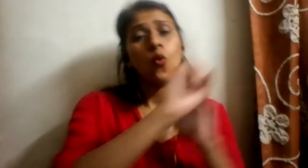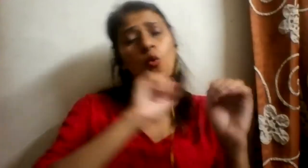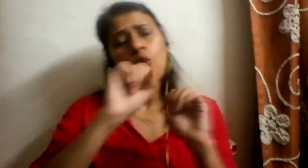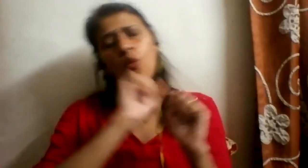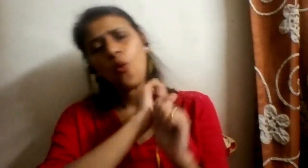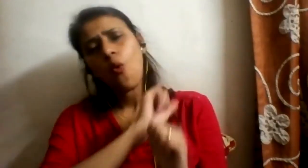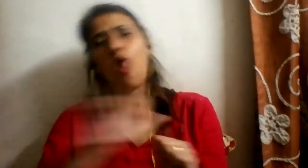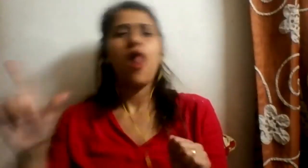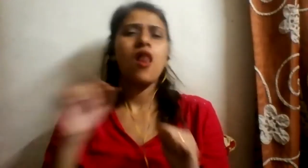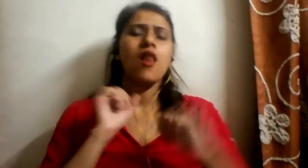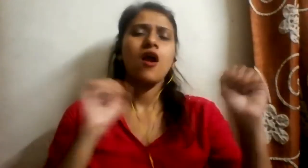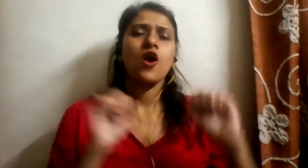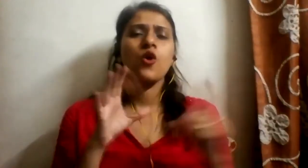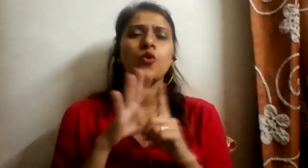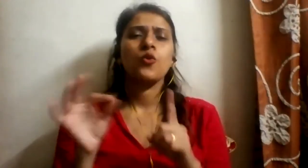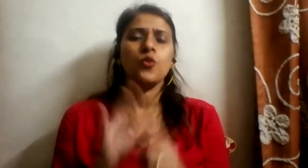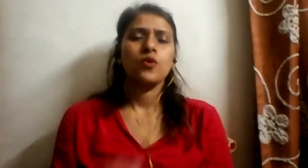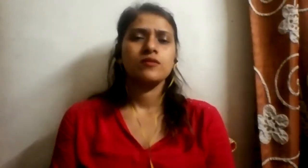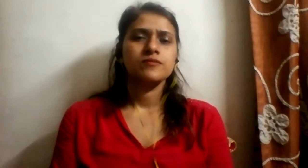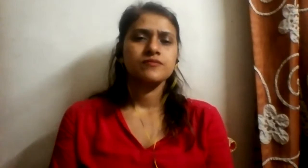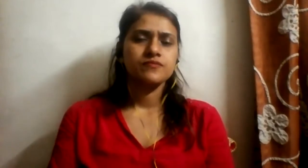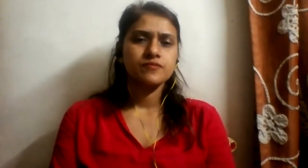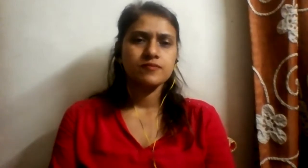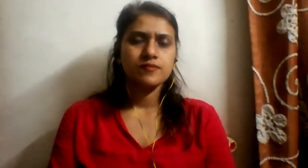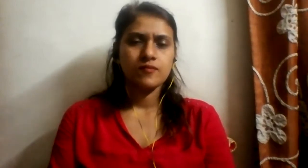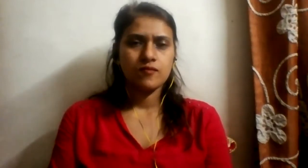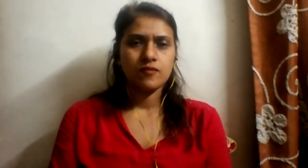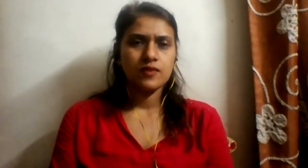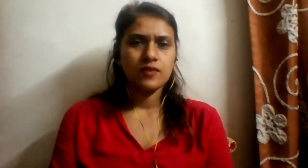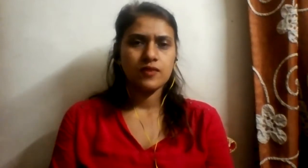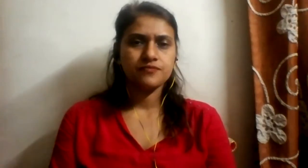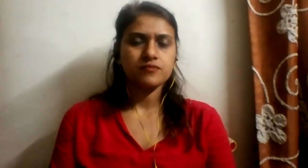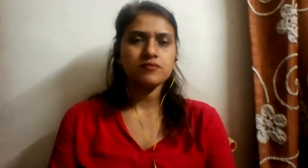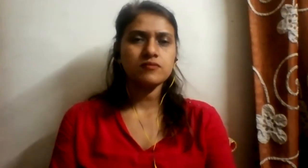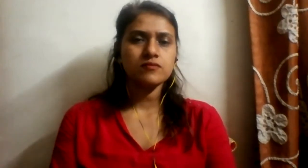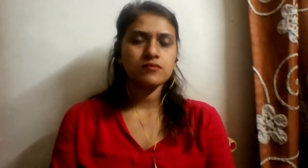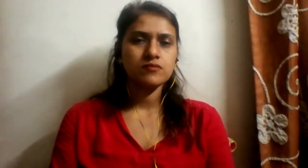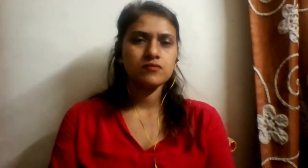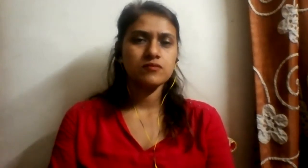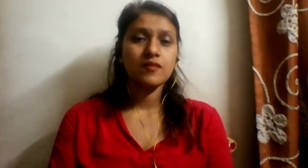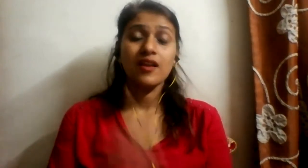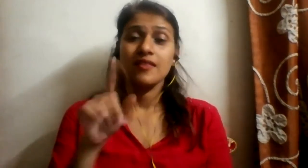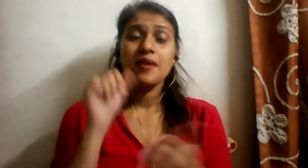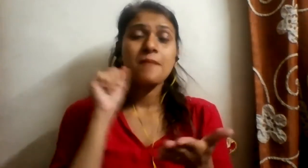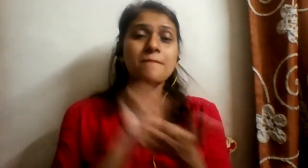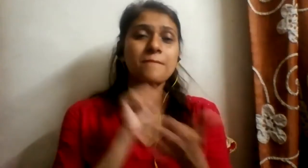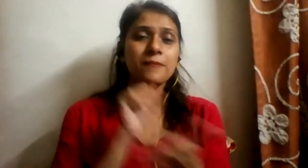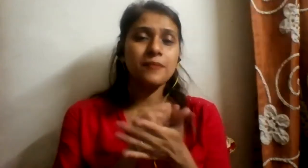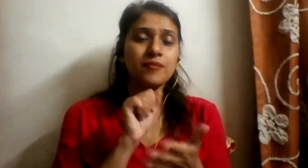already done it. So all these institutions are publishing, and because this law, which I